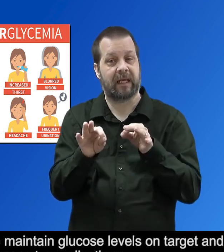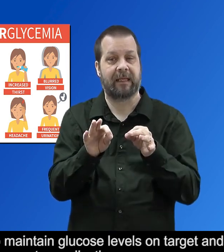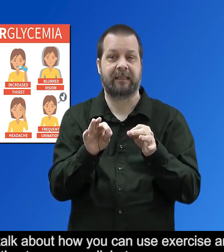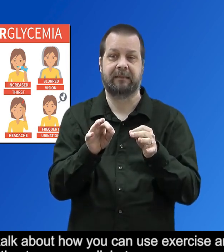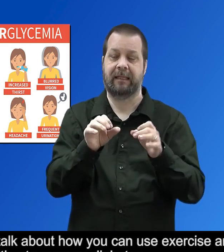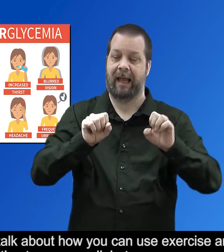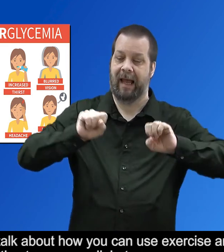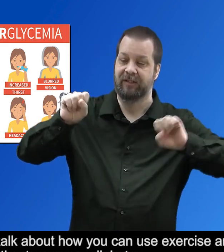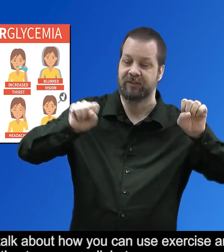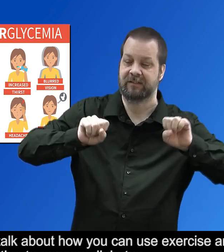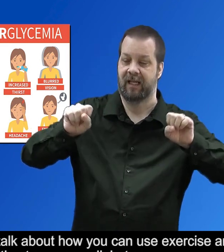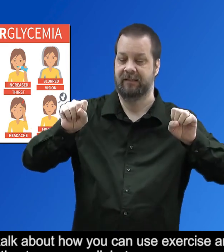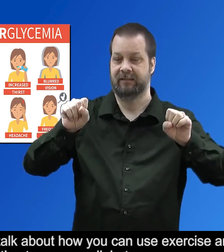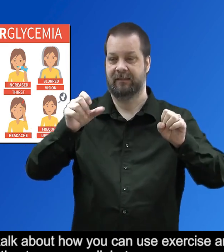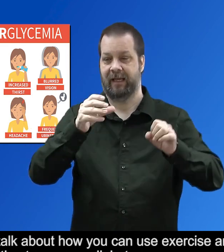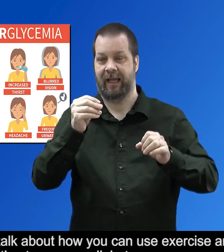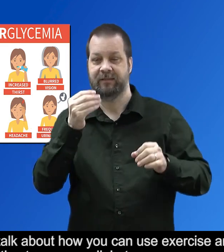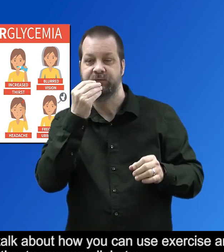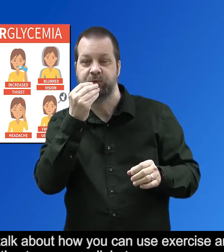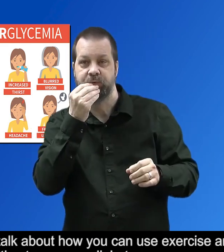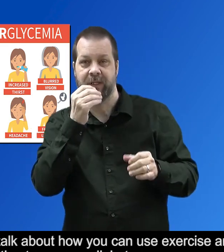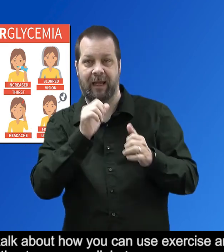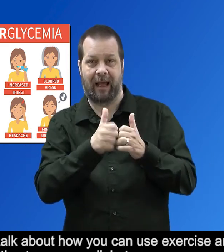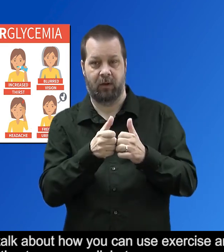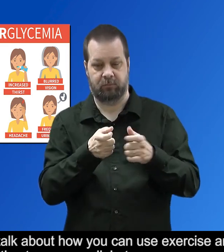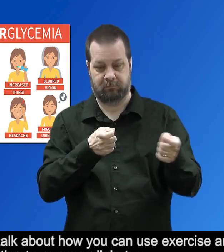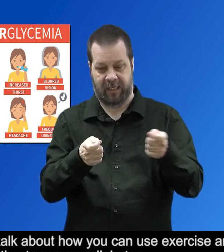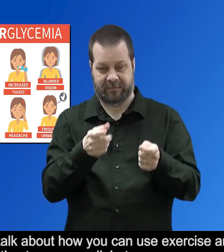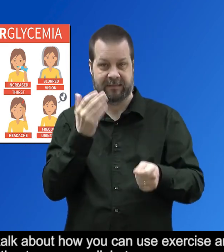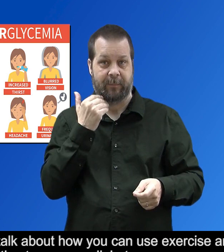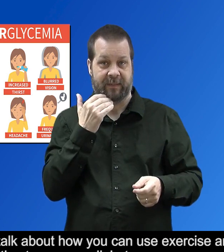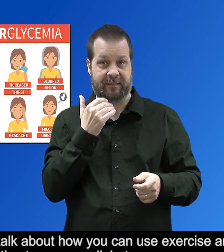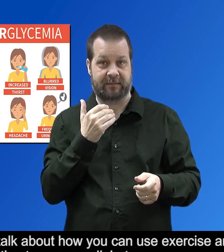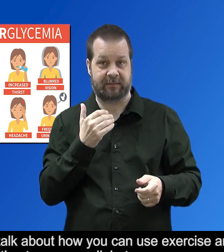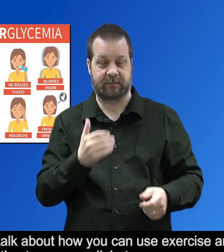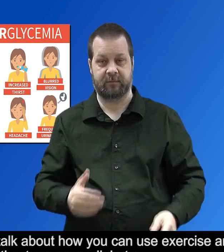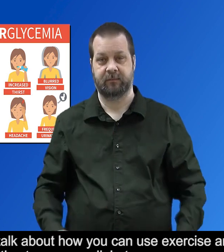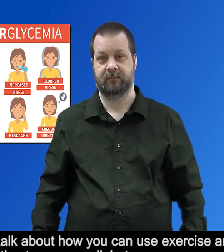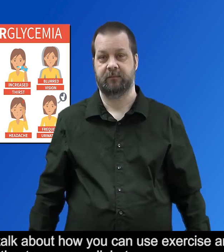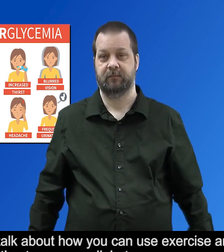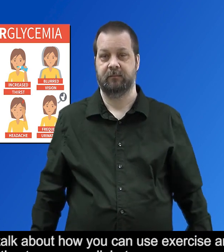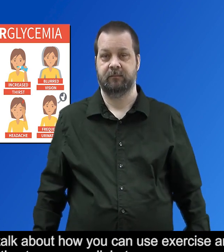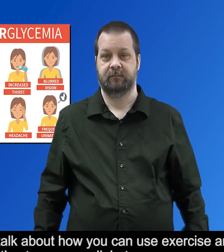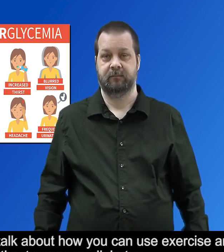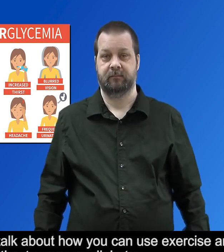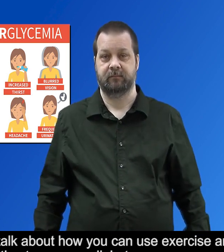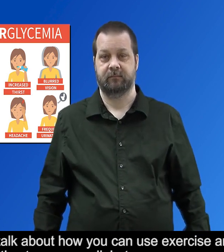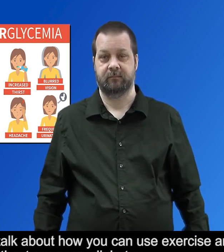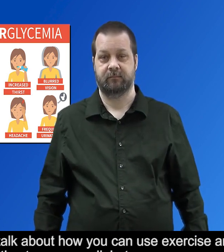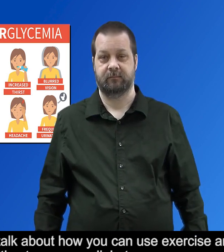The next video will talk about how you can use exercise and nutrition to manage diabetes.